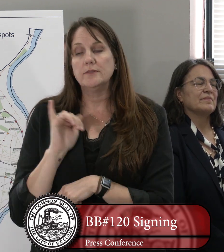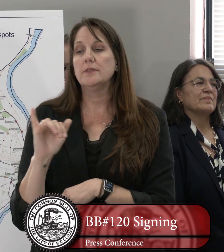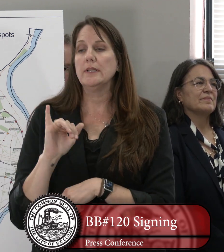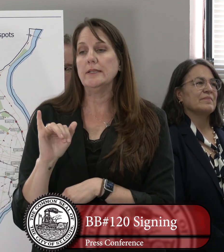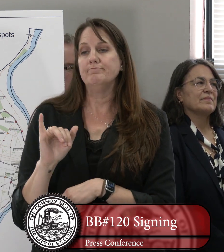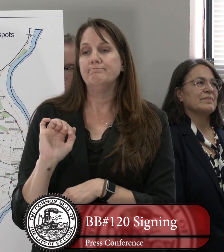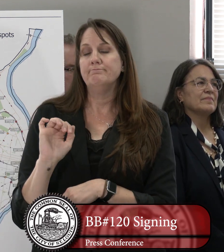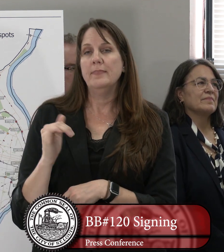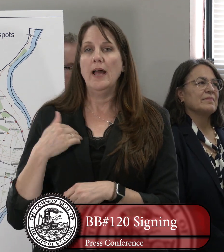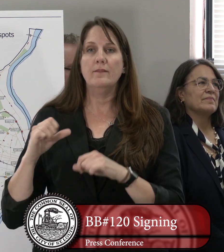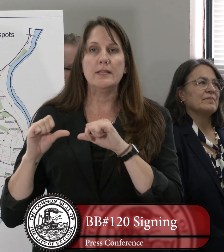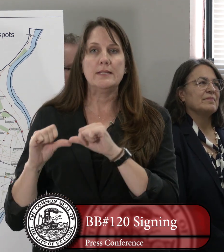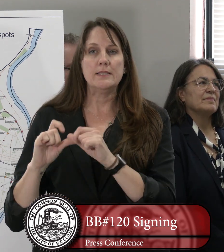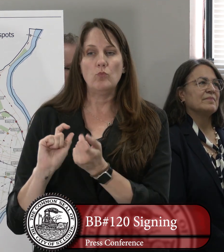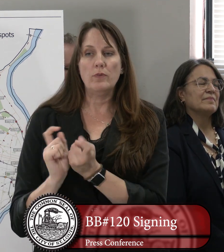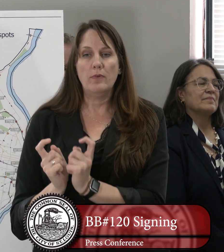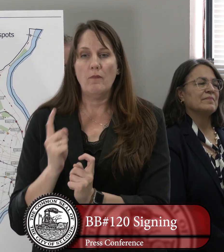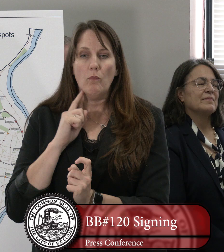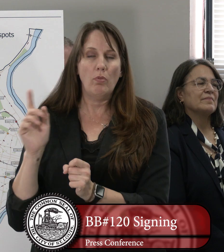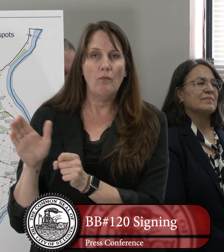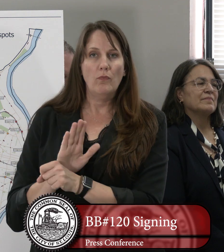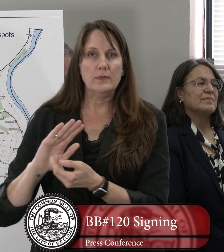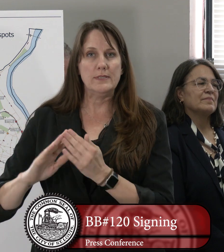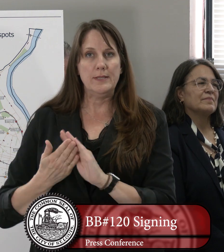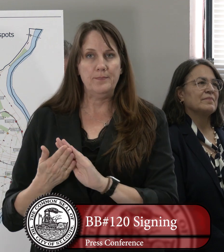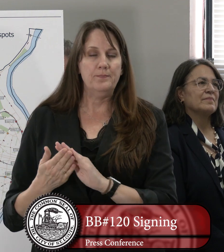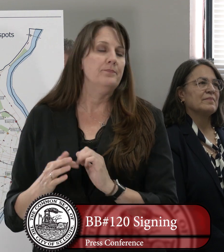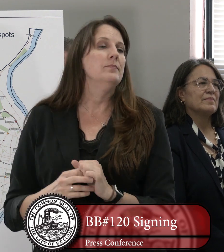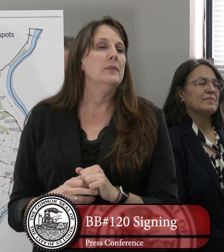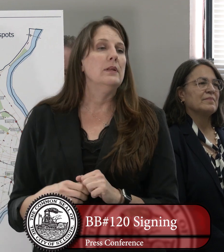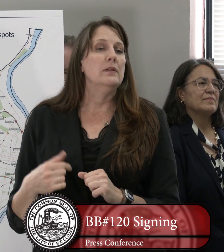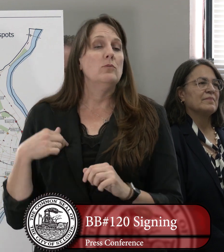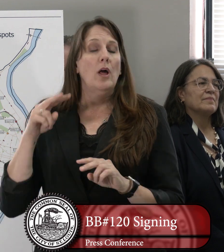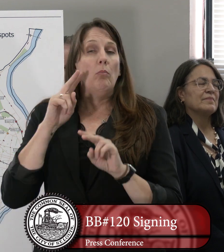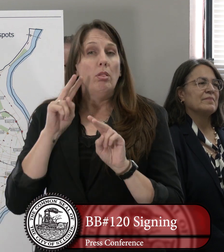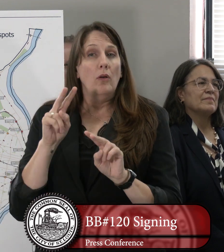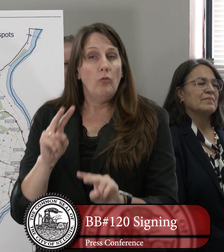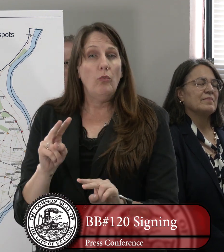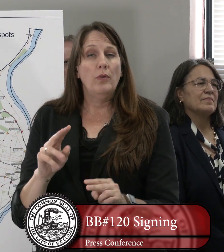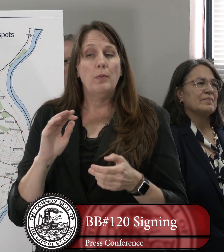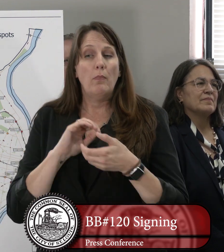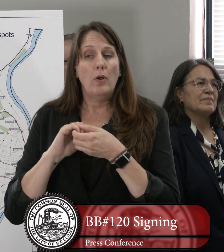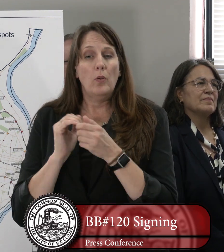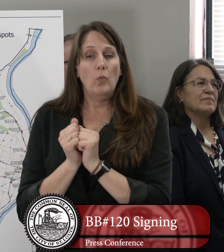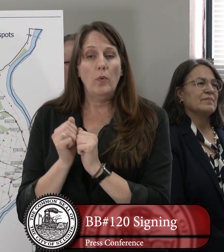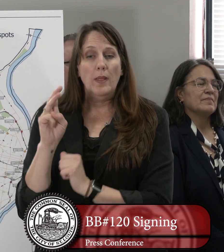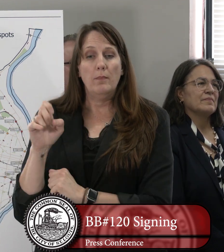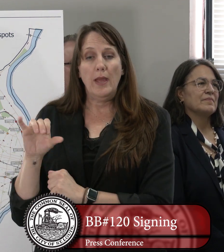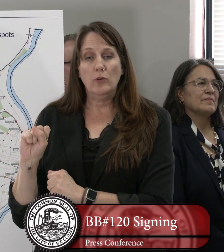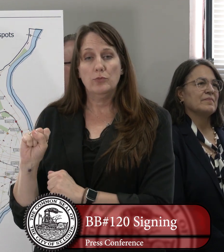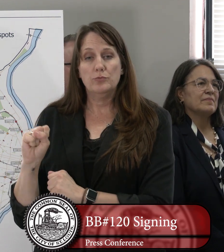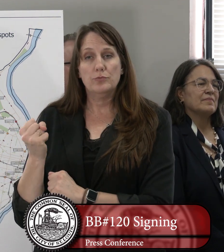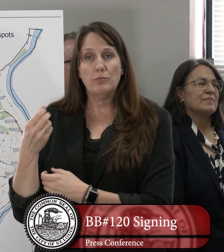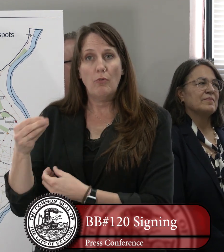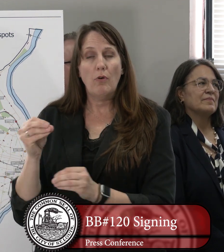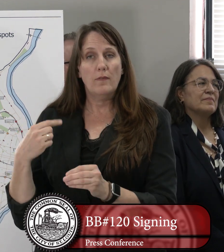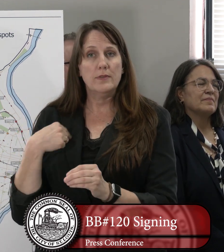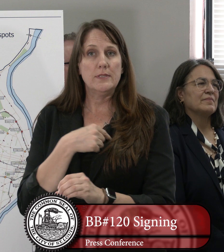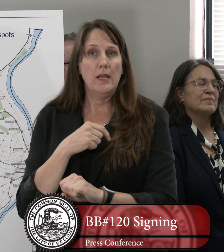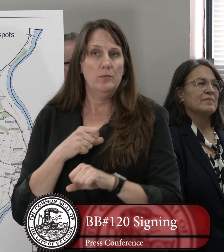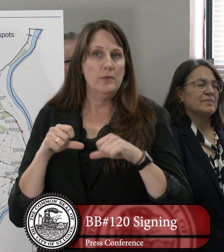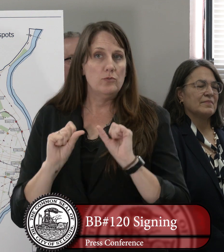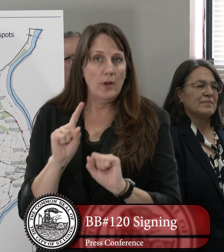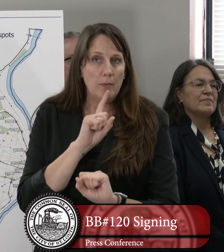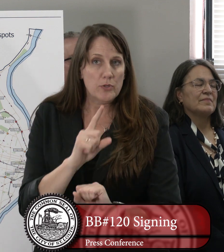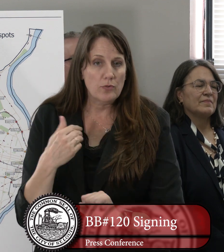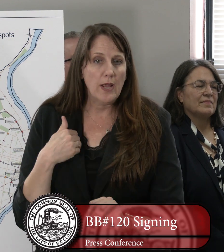creating consistent reforms across the city. So I'm looking forward to continuing to work in partnership with the mayor's office as we work to ensure